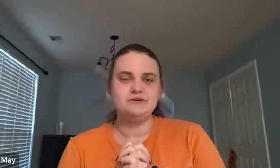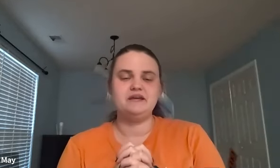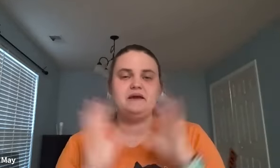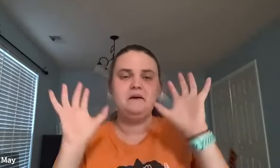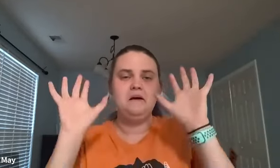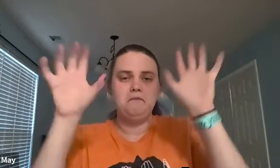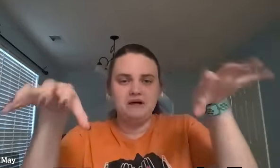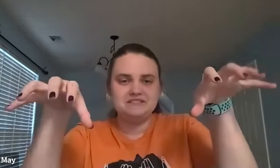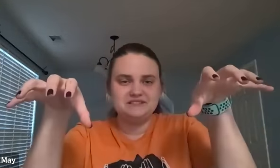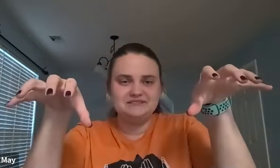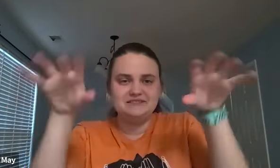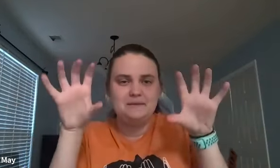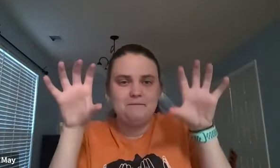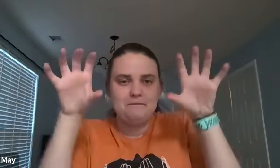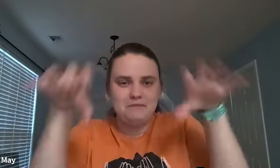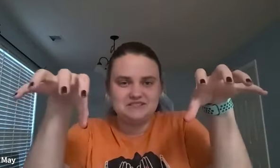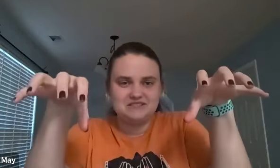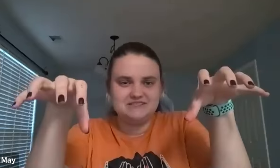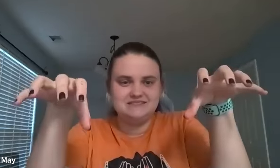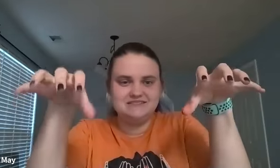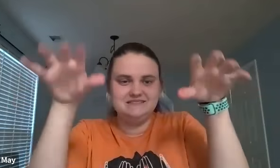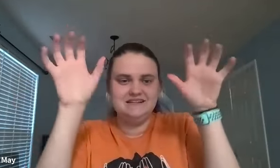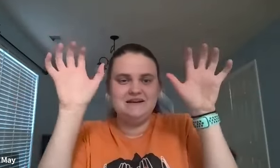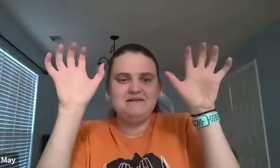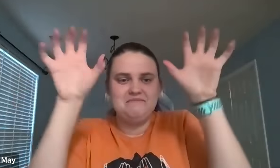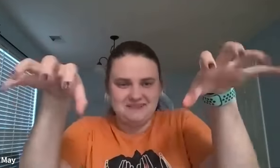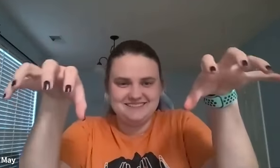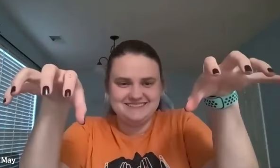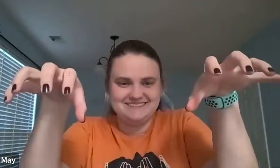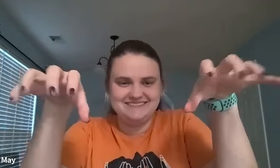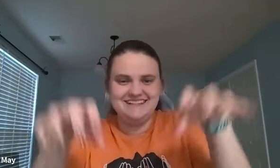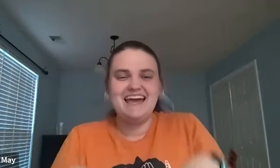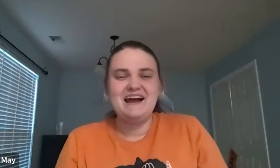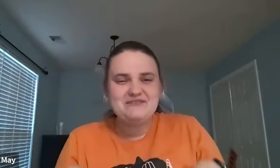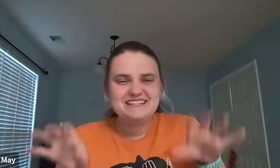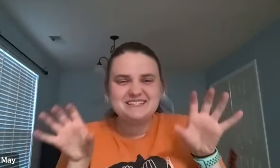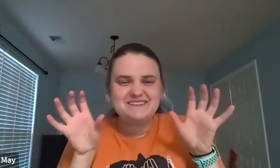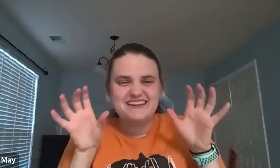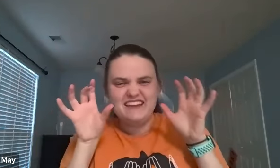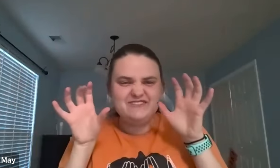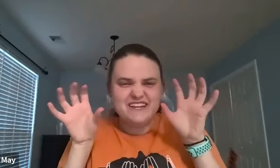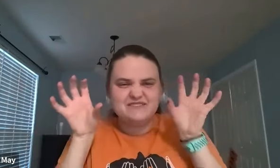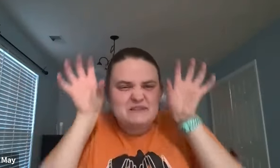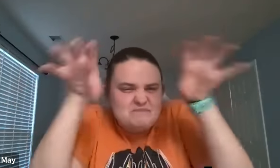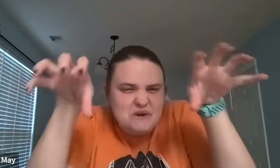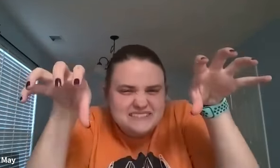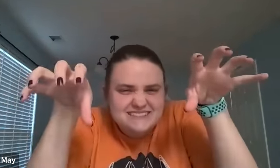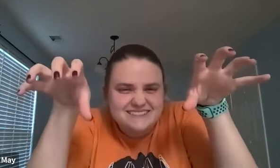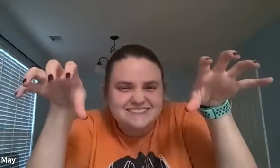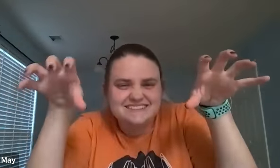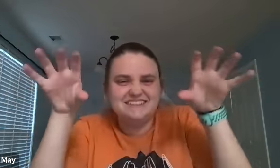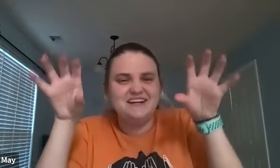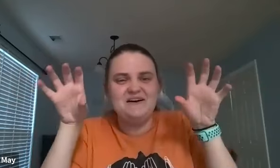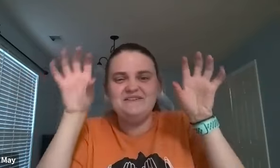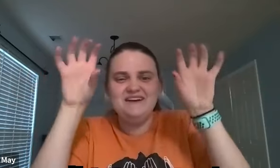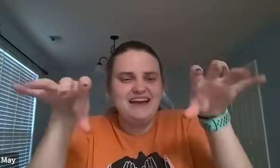be. Monster, monster, monster. And I always like to make that like face of like monster, you know, I